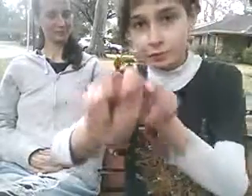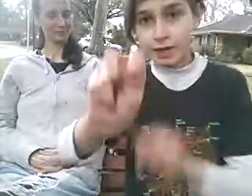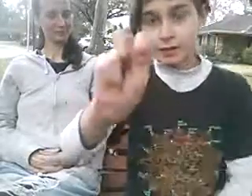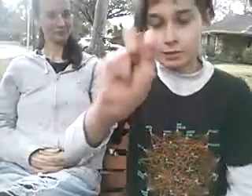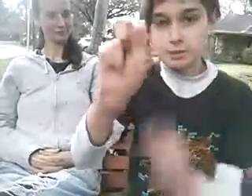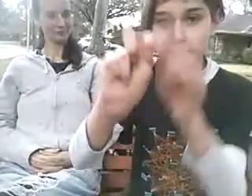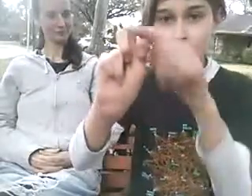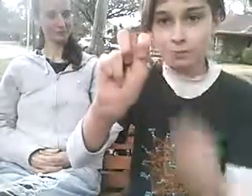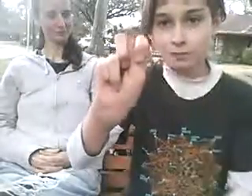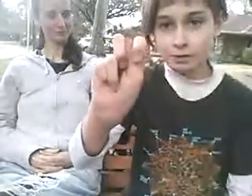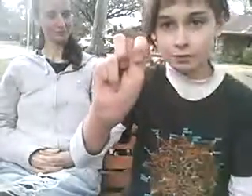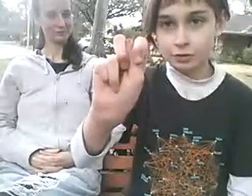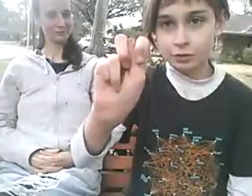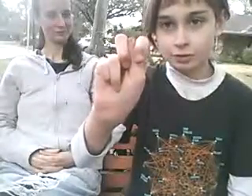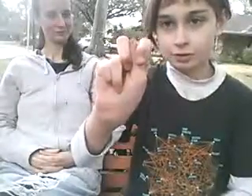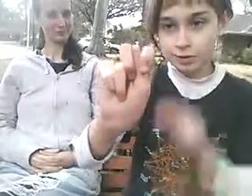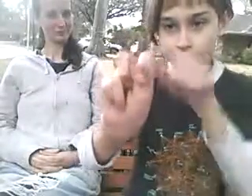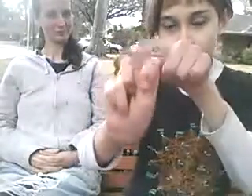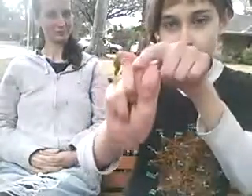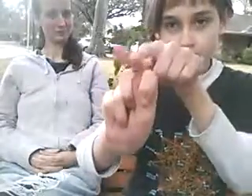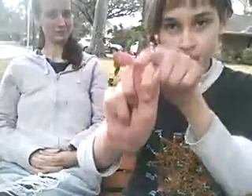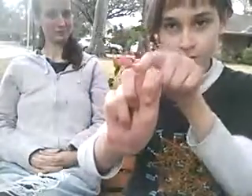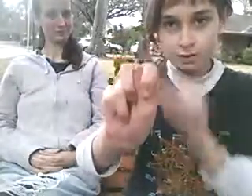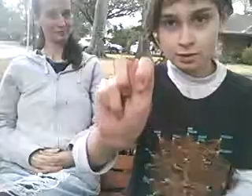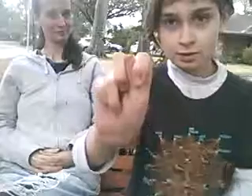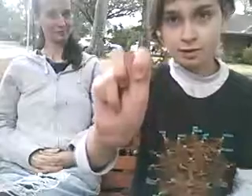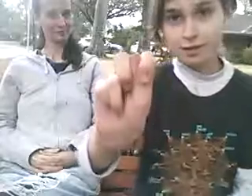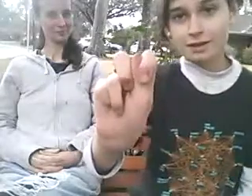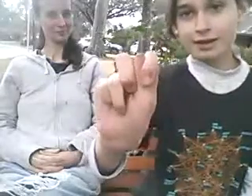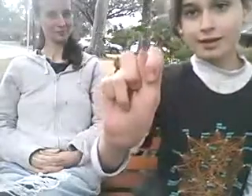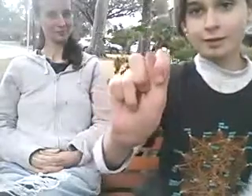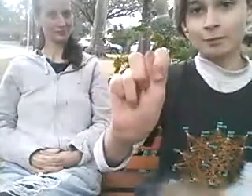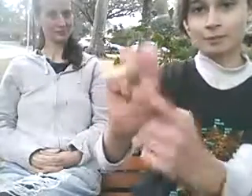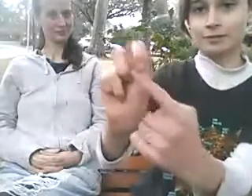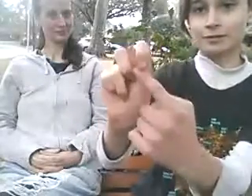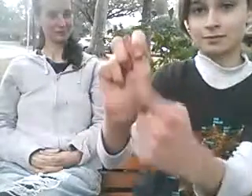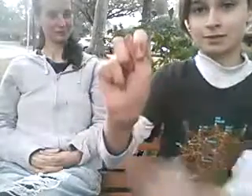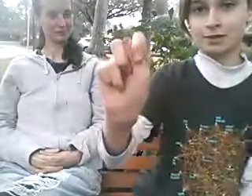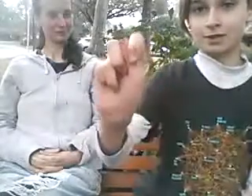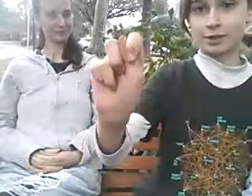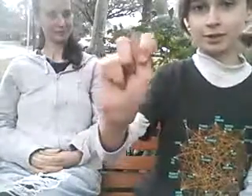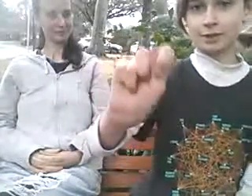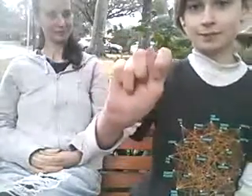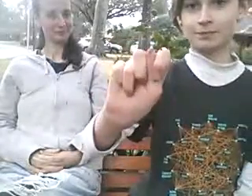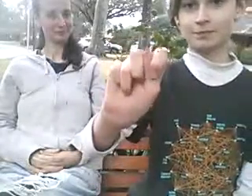sides of the top bit of the T, and it's just a T sticking out, the T coming down.